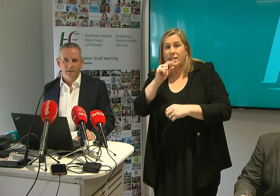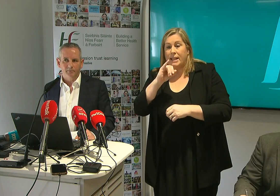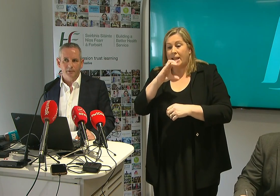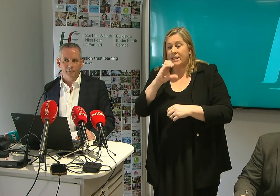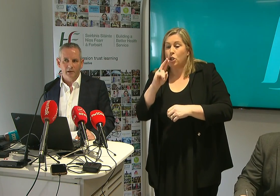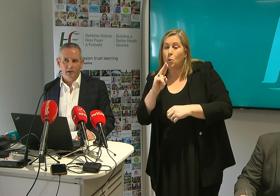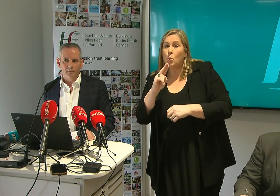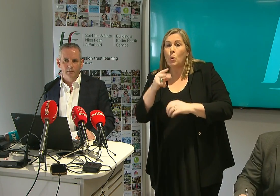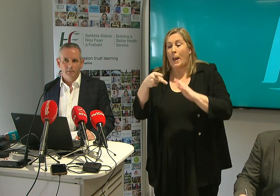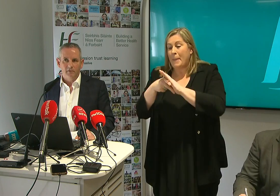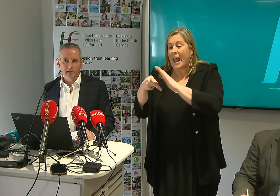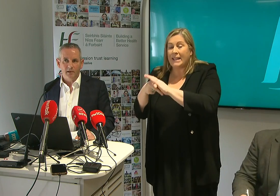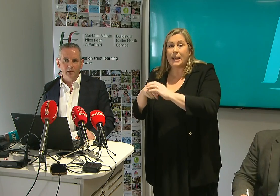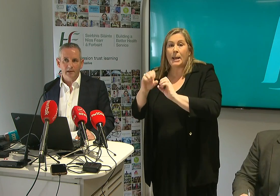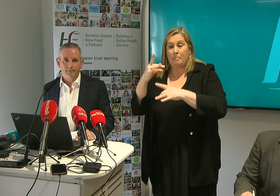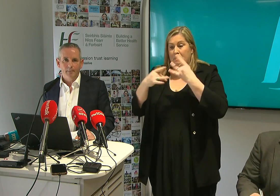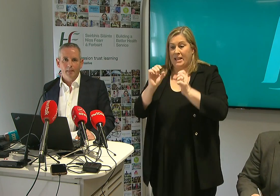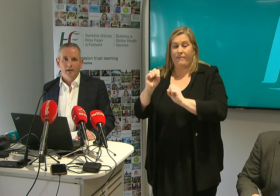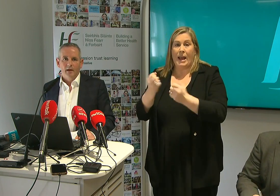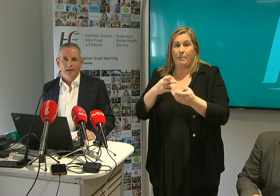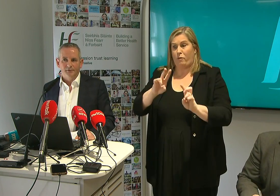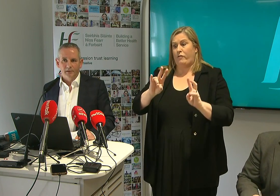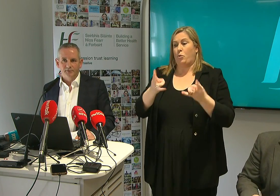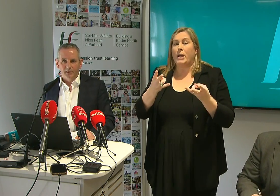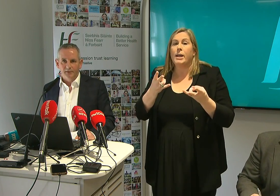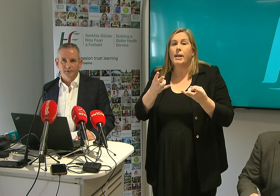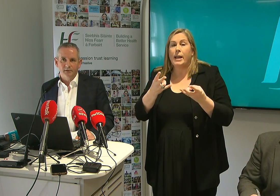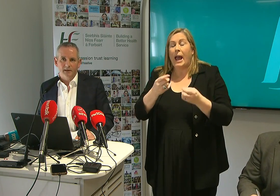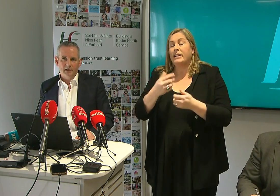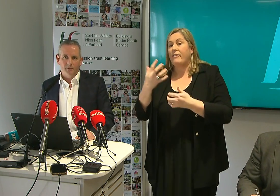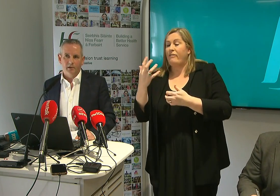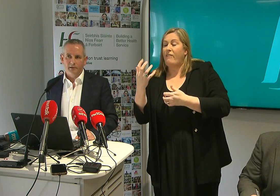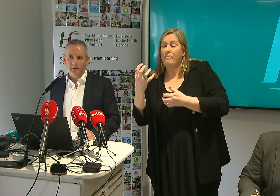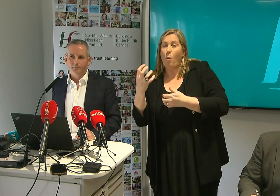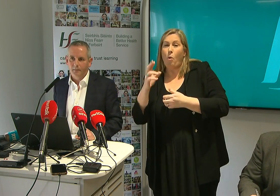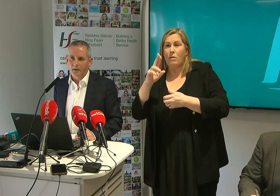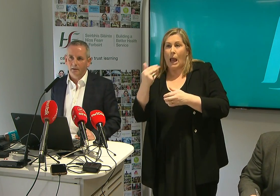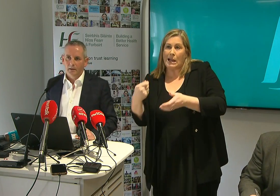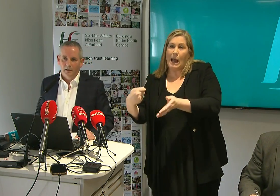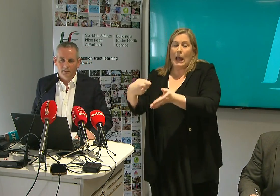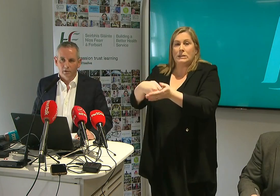we believe can be brought on reasonably quickly, and a further 5 that can be brought on